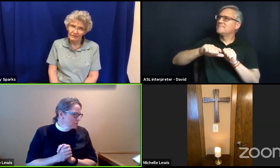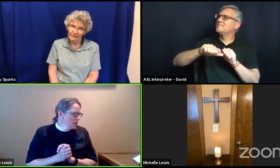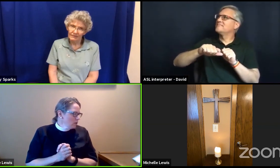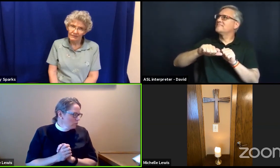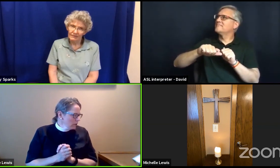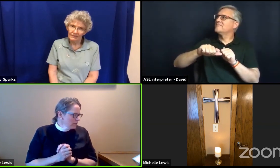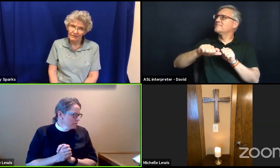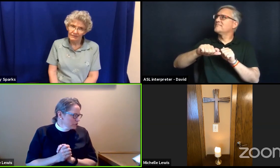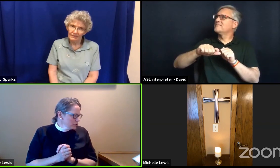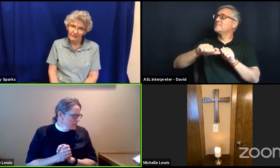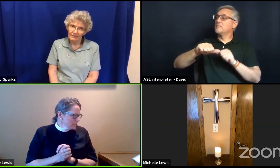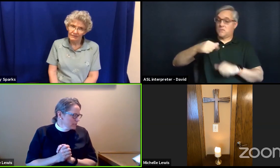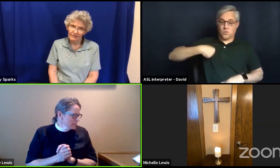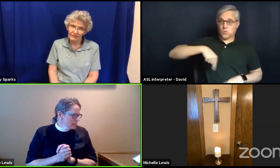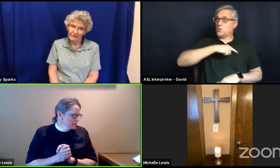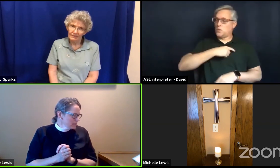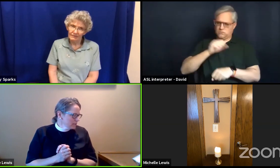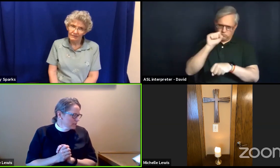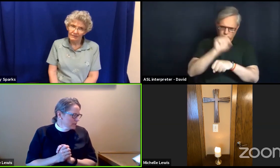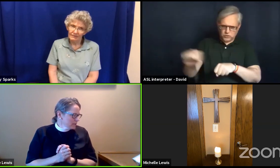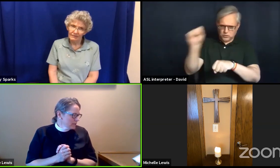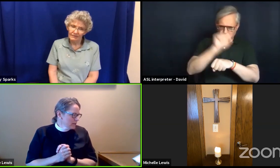people who work for justice,